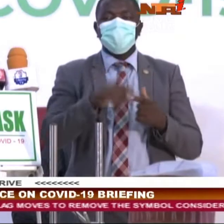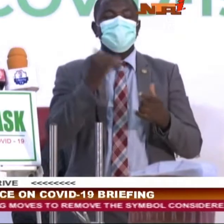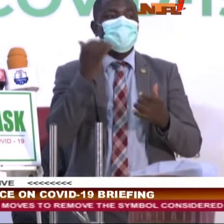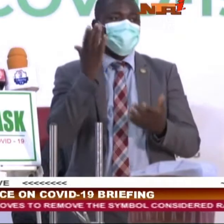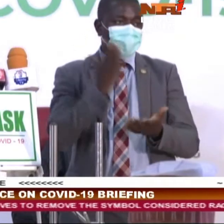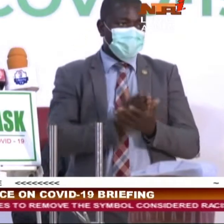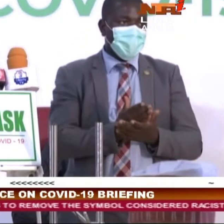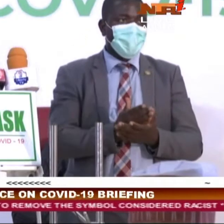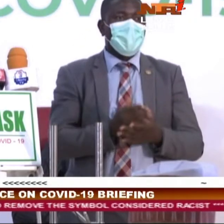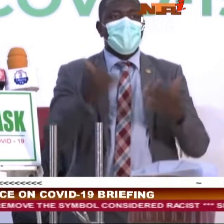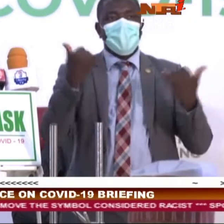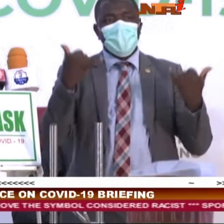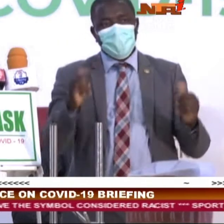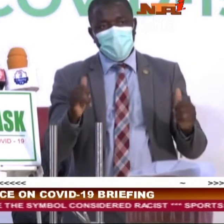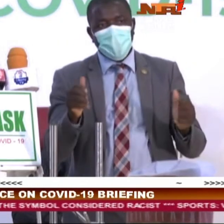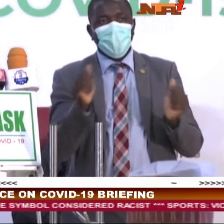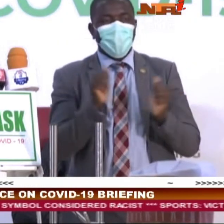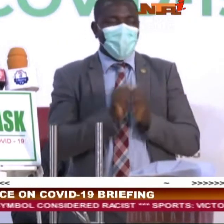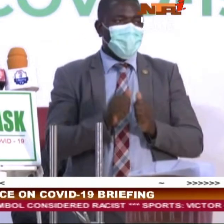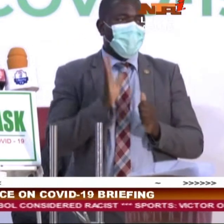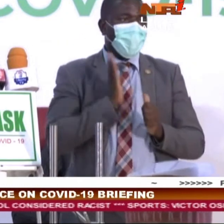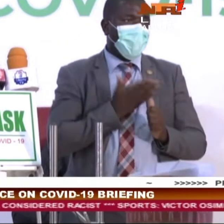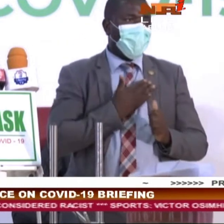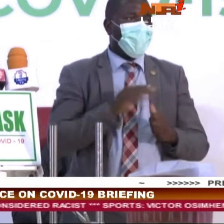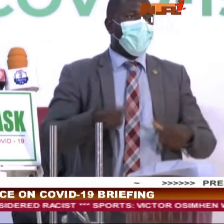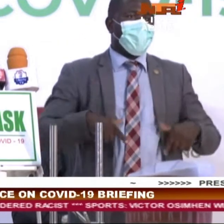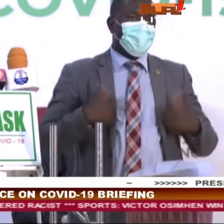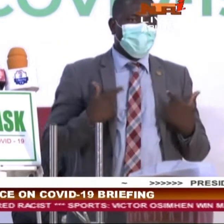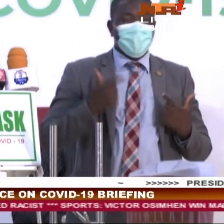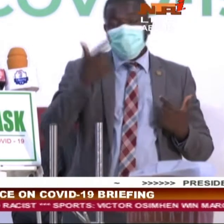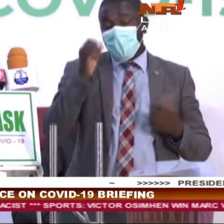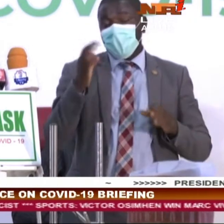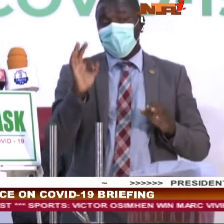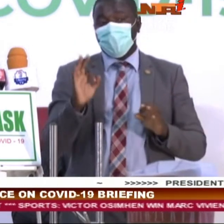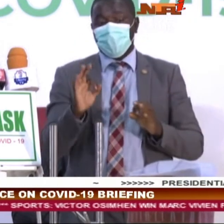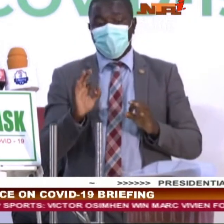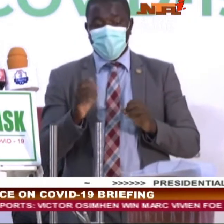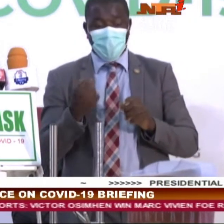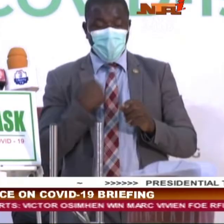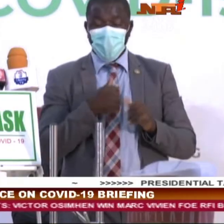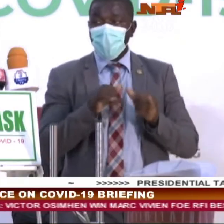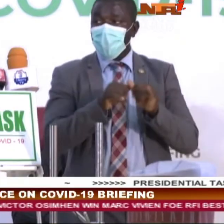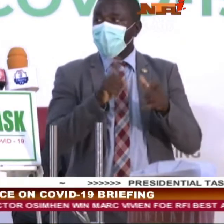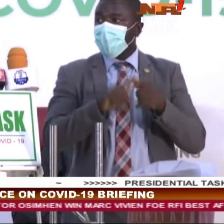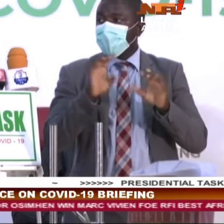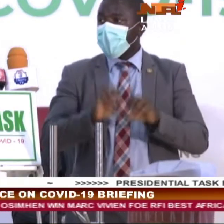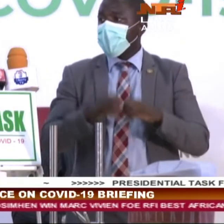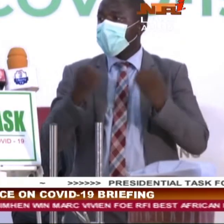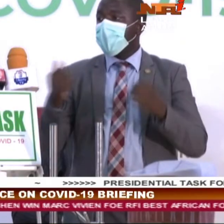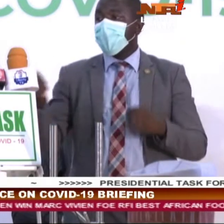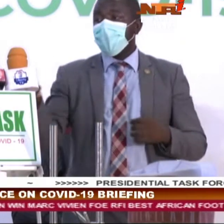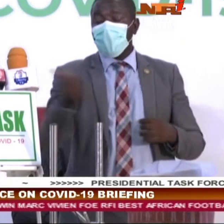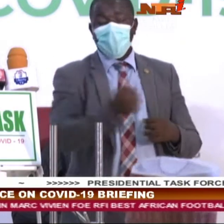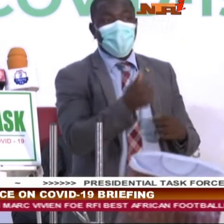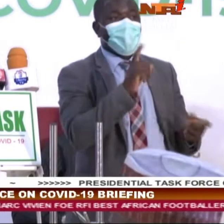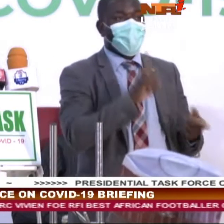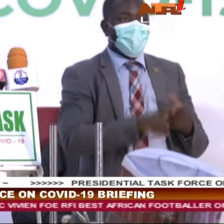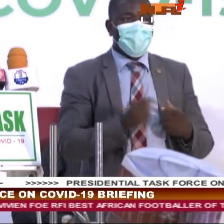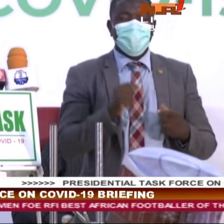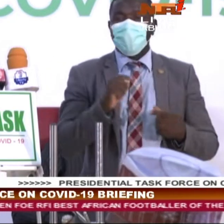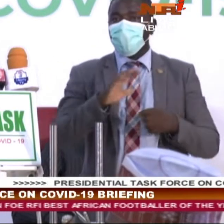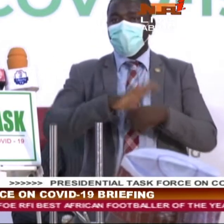playing Russian roulette with our lives, because if we continue to expose ourselves to